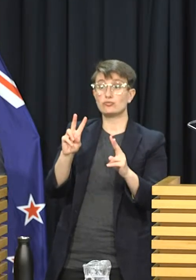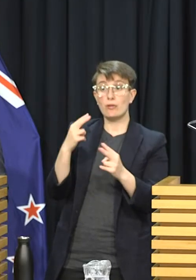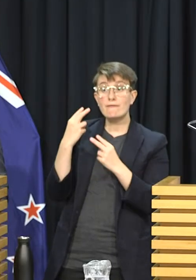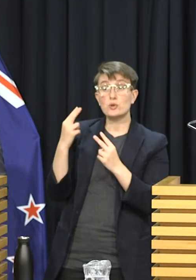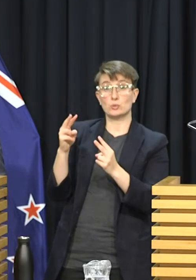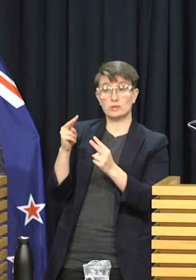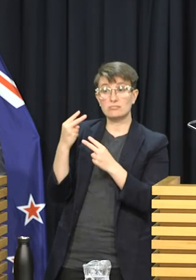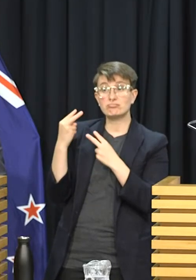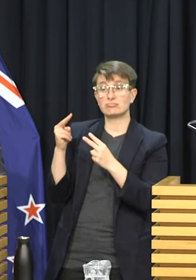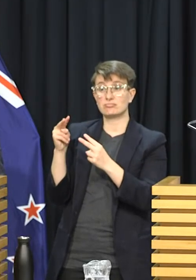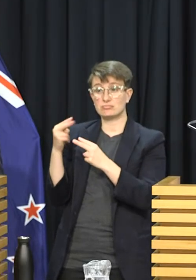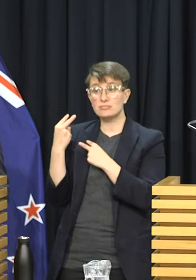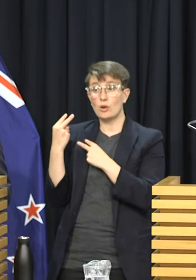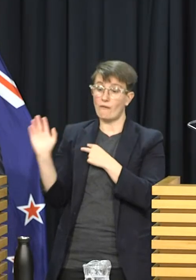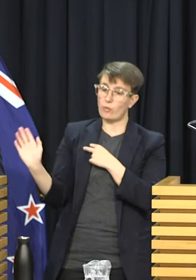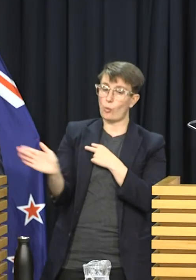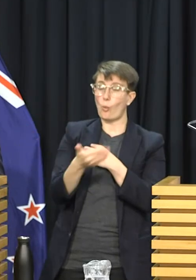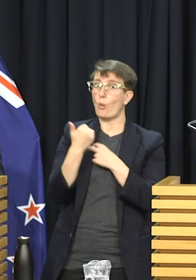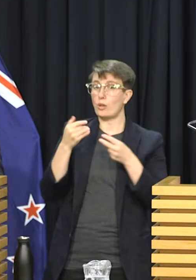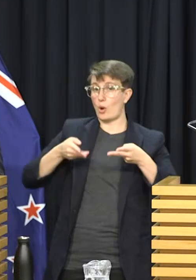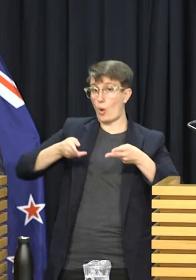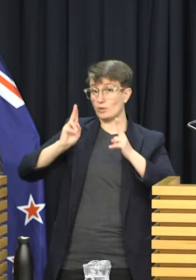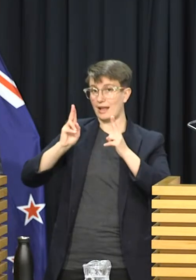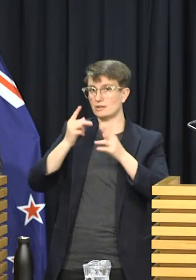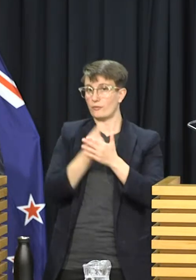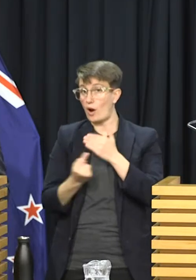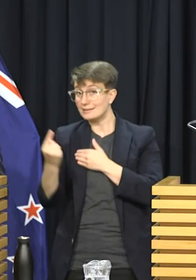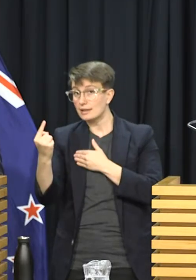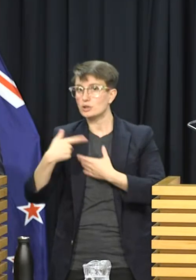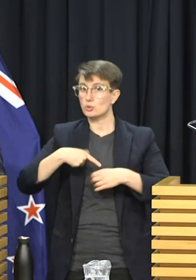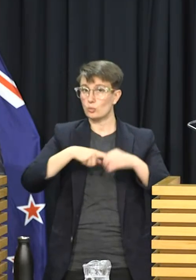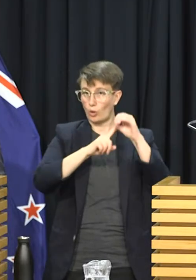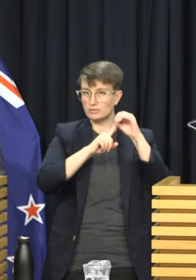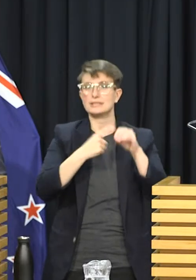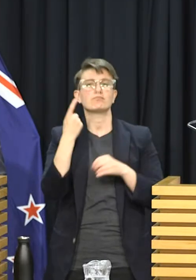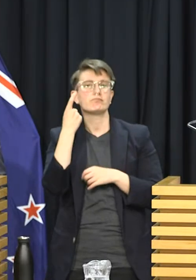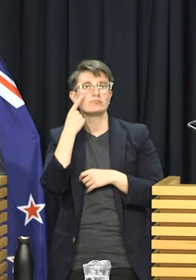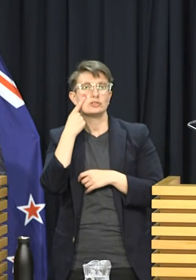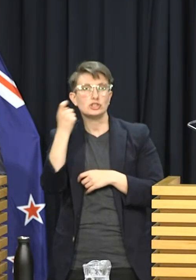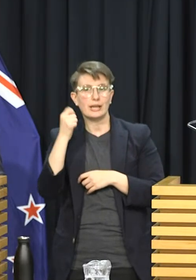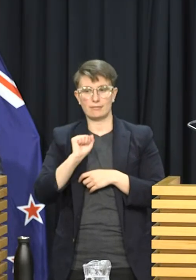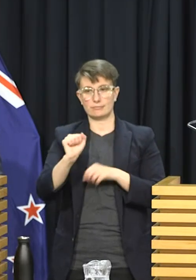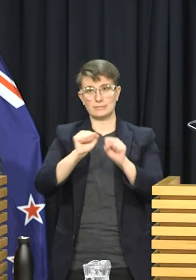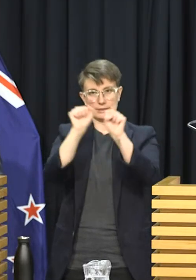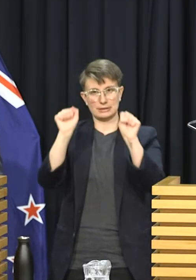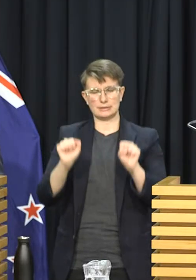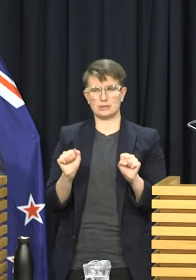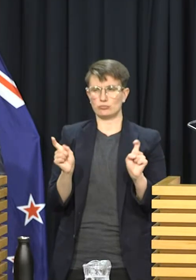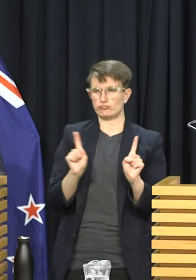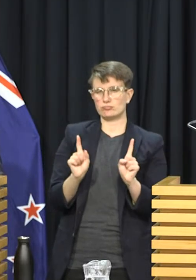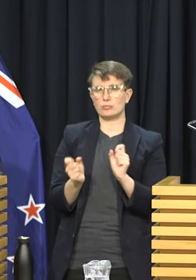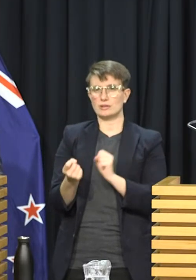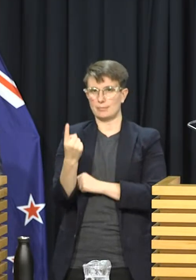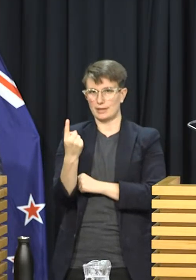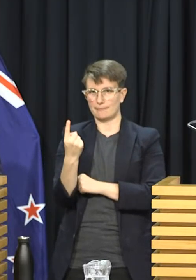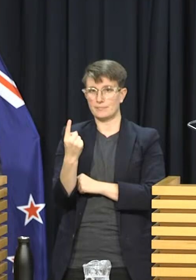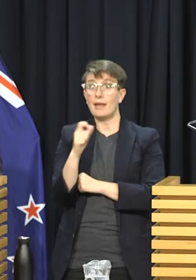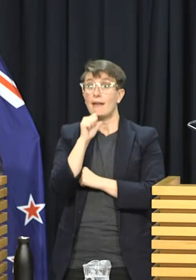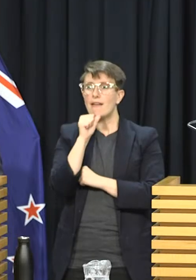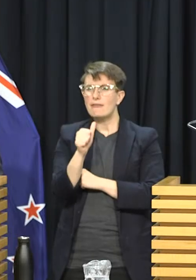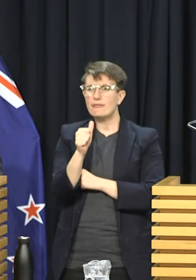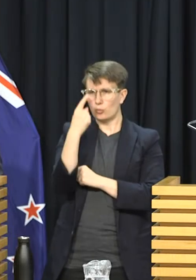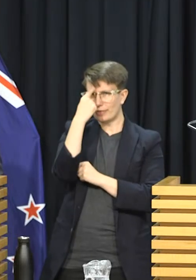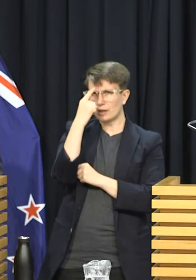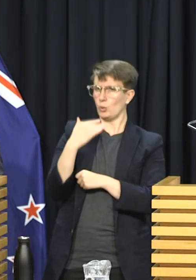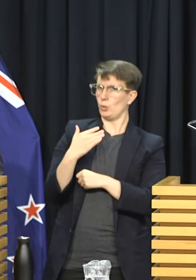Desktop-based reviews have now been done of all of our managed isolation facilities to look at their systems. Those are supplemented where there's a good reason to, as there